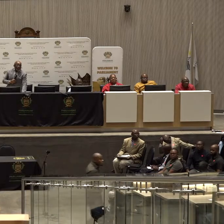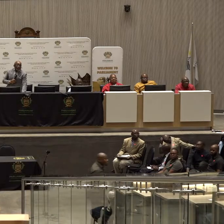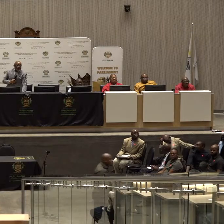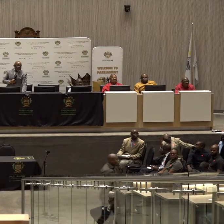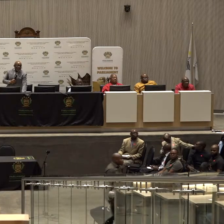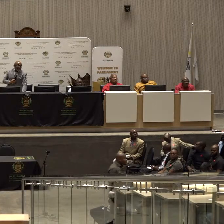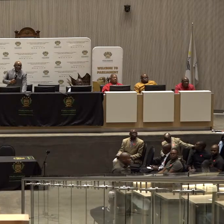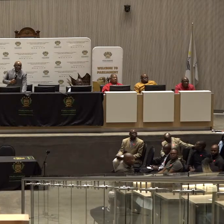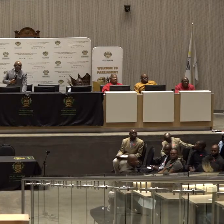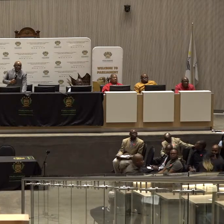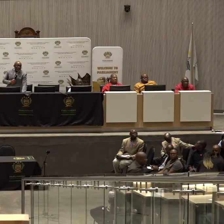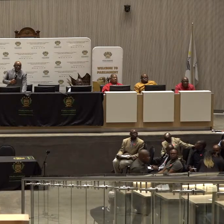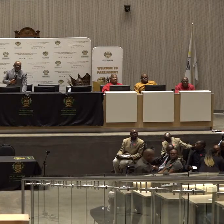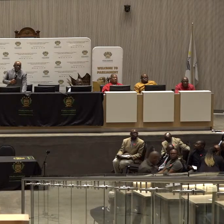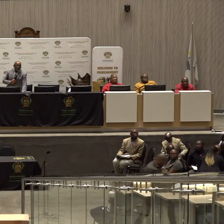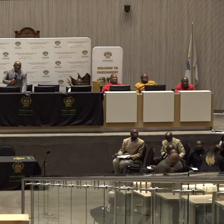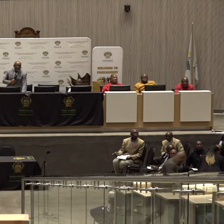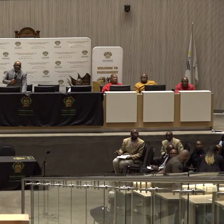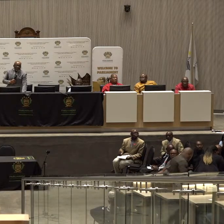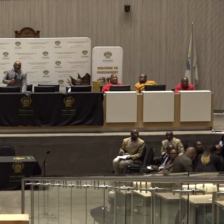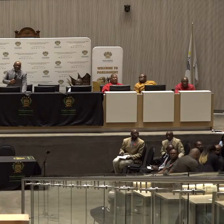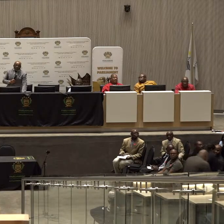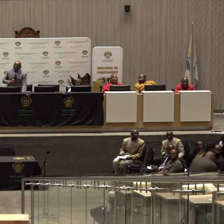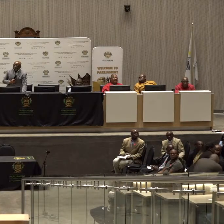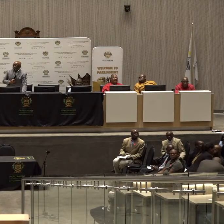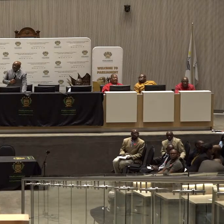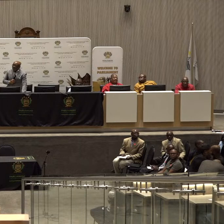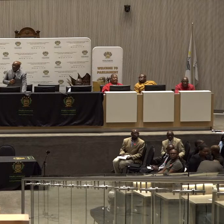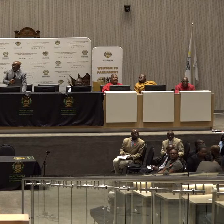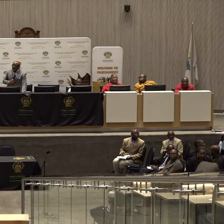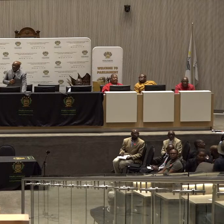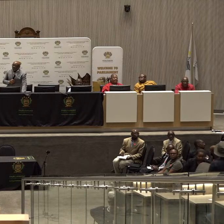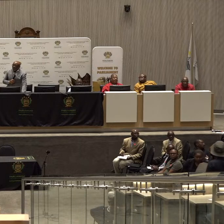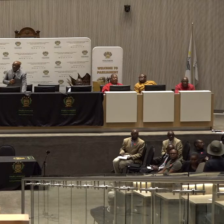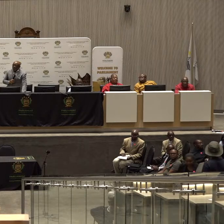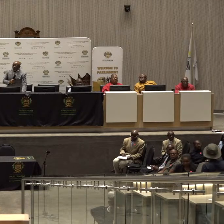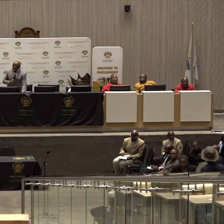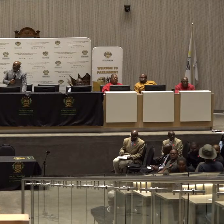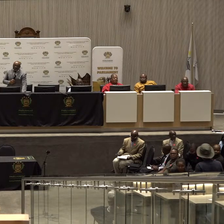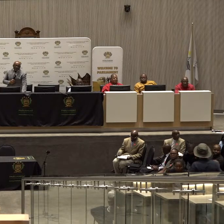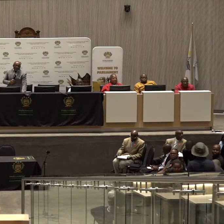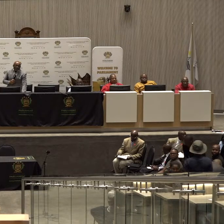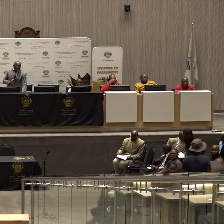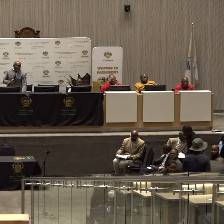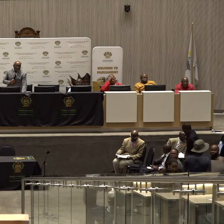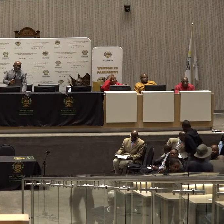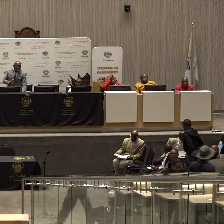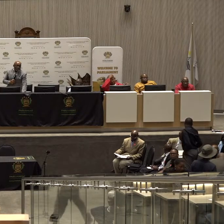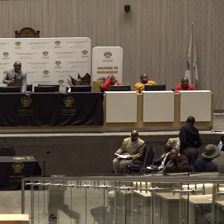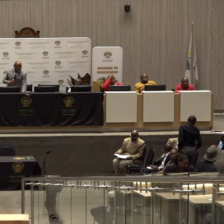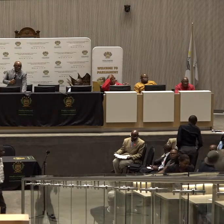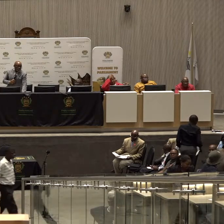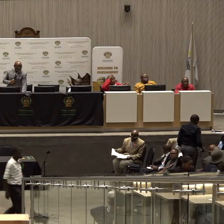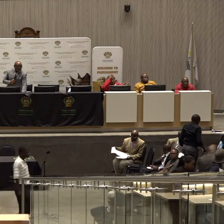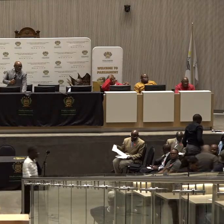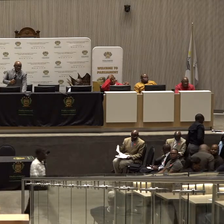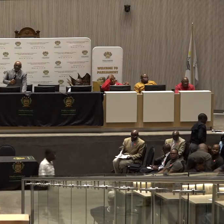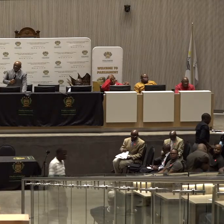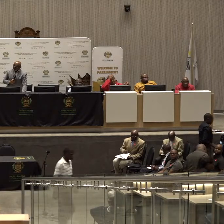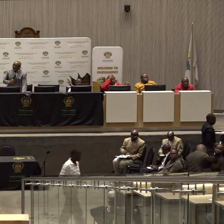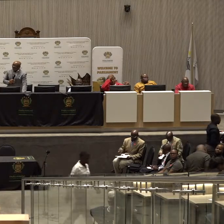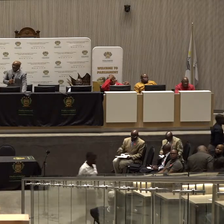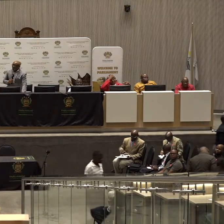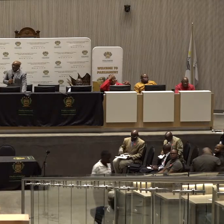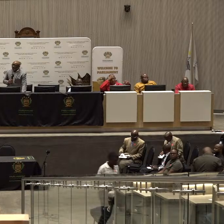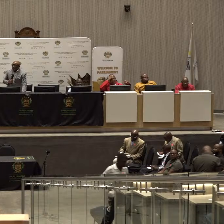but we will still take another round but I would prefer those who have not spoken first to have an opportunity